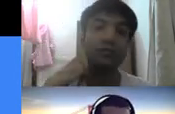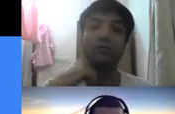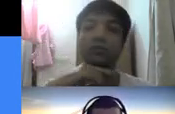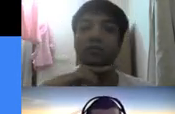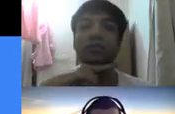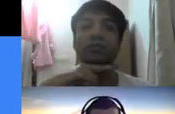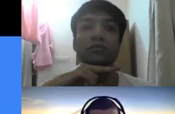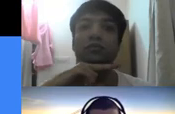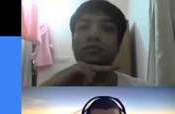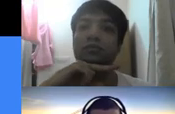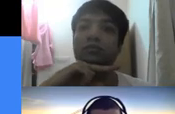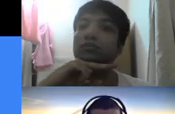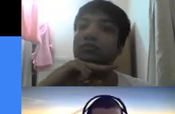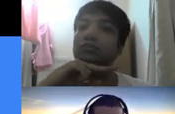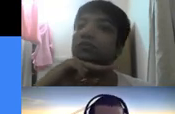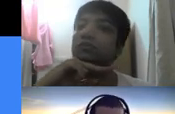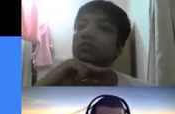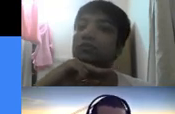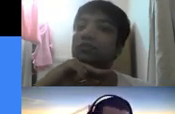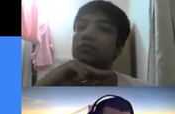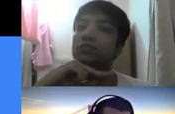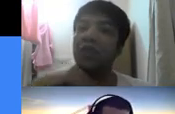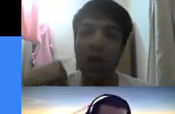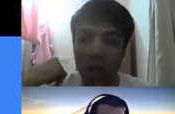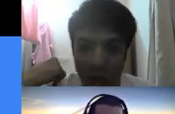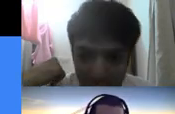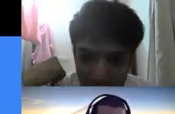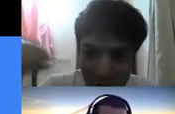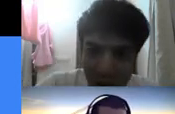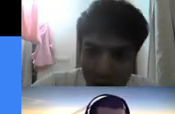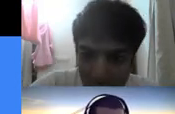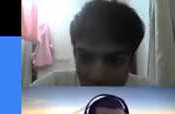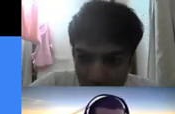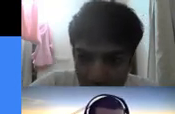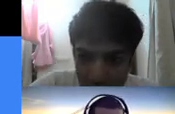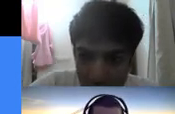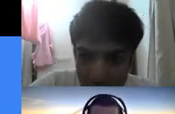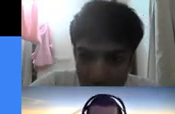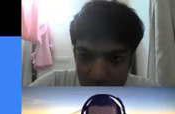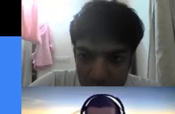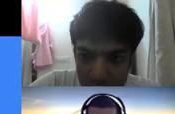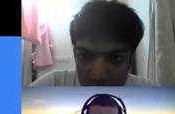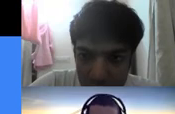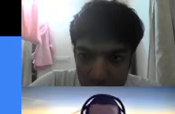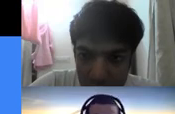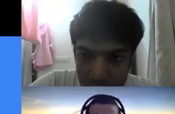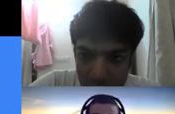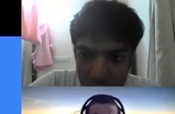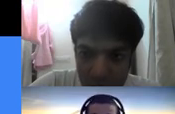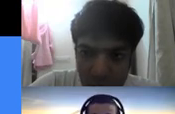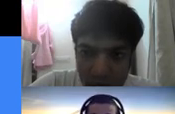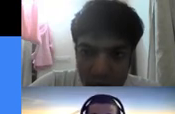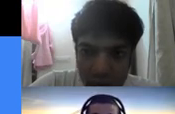So maybe like you're saying pose estimation, which is good. Hand detection is good,